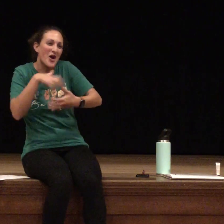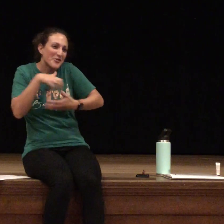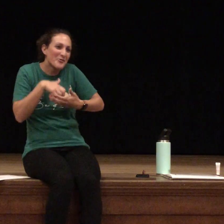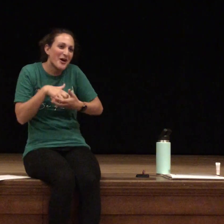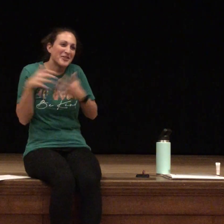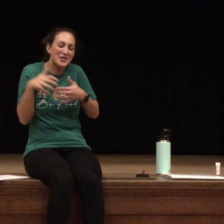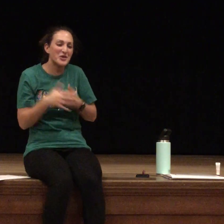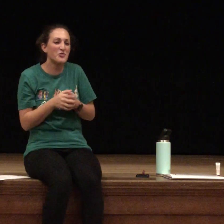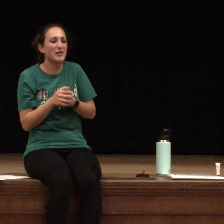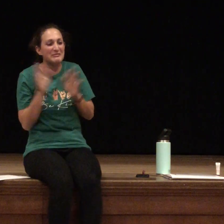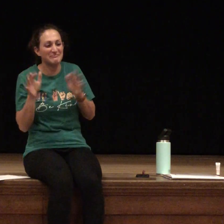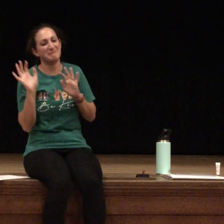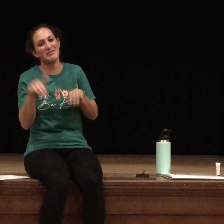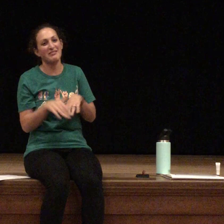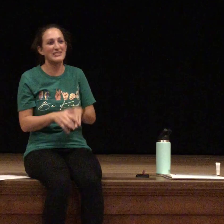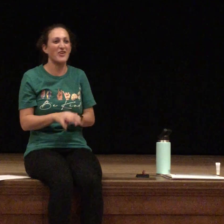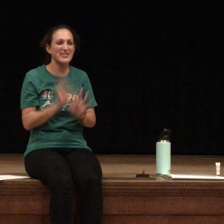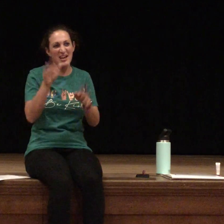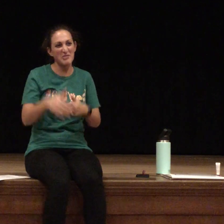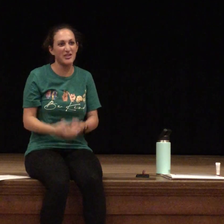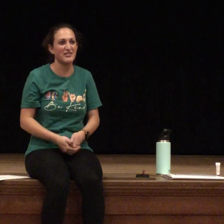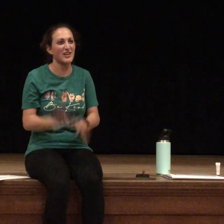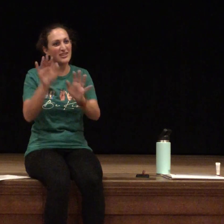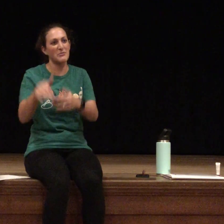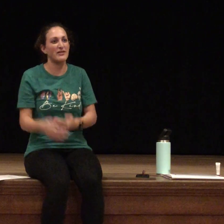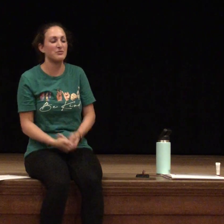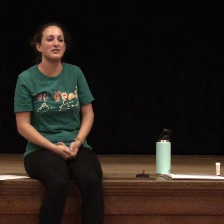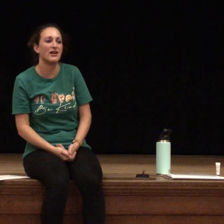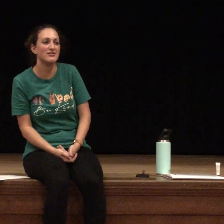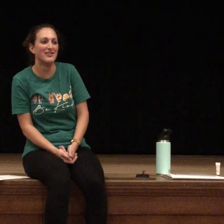cuddle one. They're cute, but as far as that, I'm good. I can leave them at the other person's house.